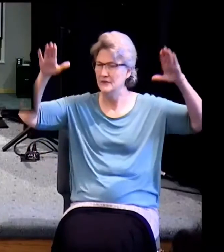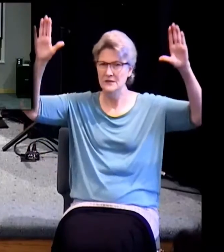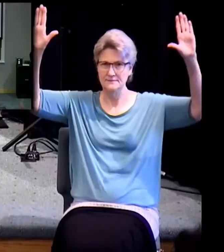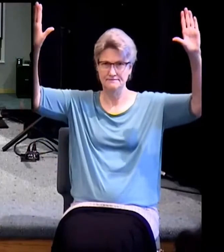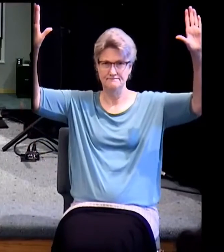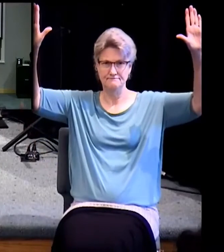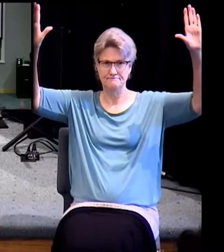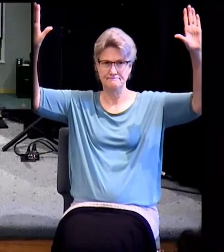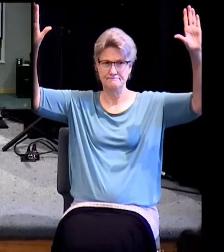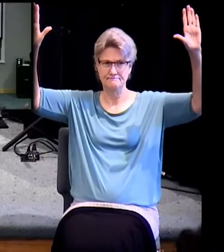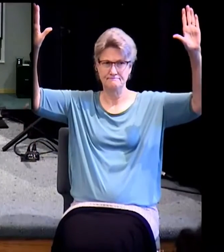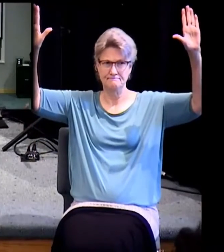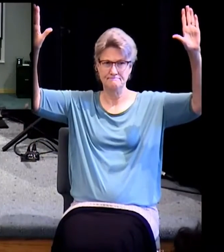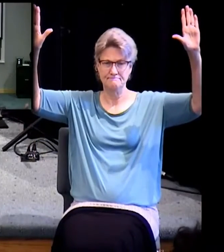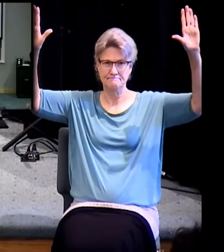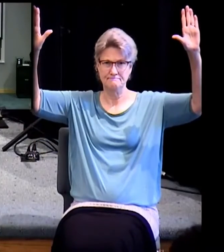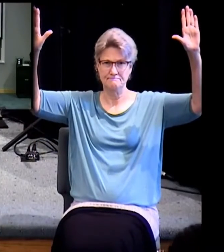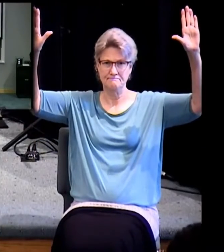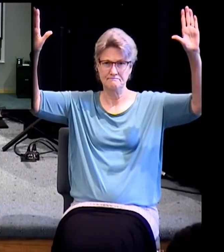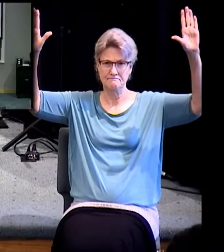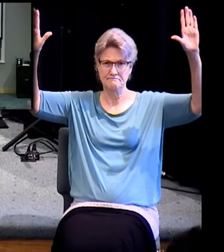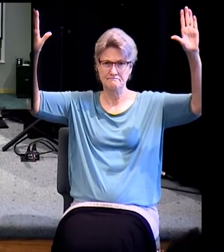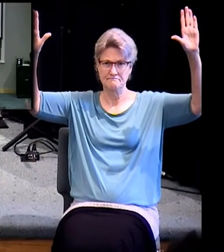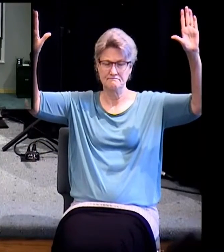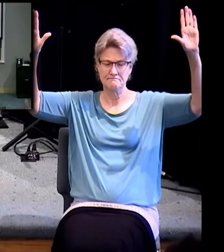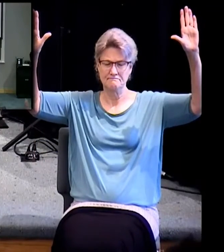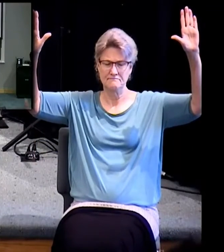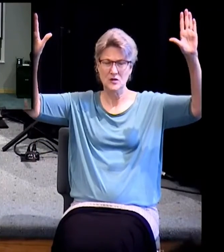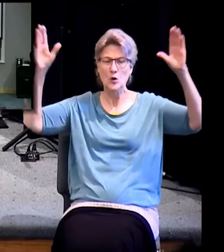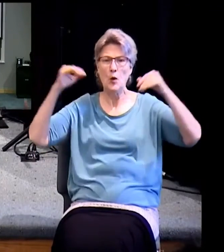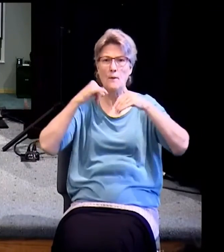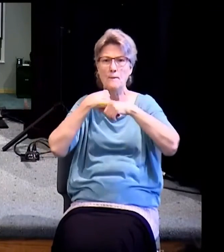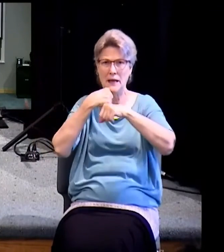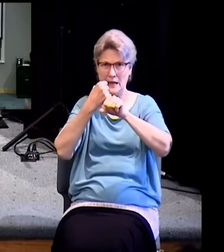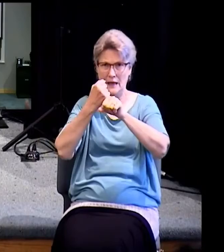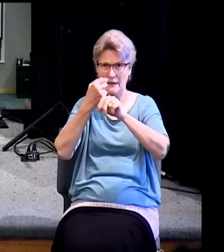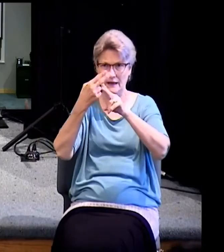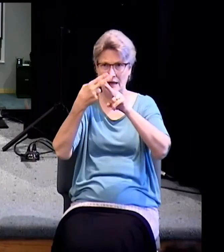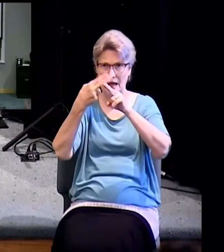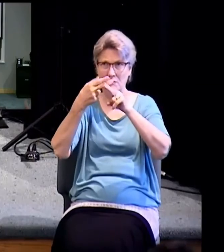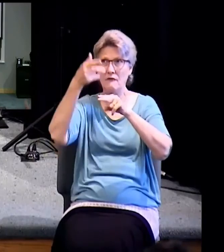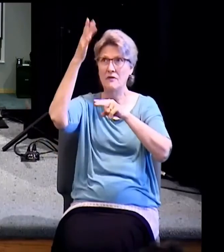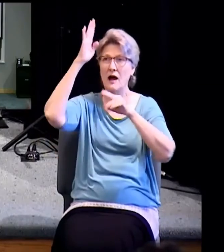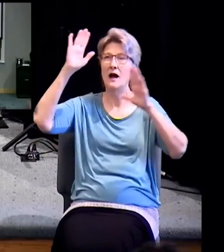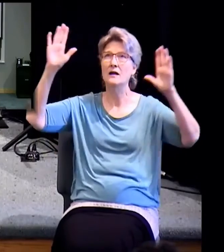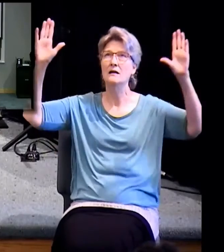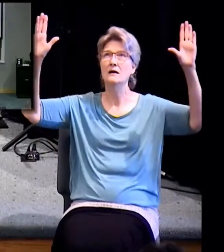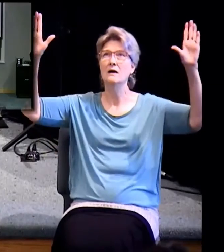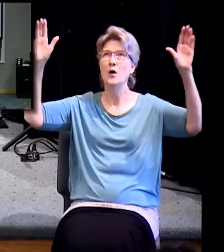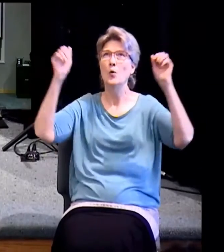for a moment. And as you do, you are forming the name of God.